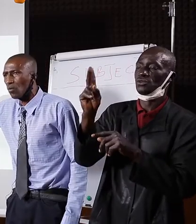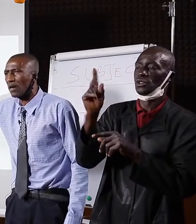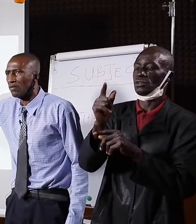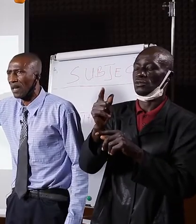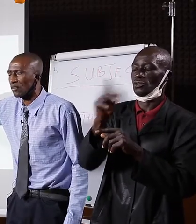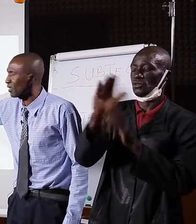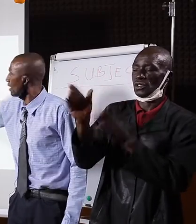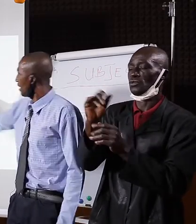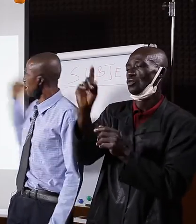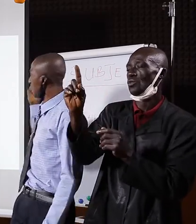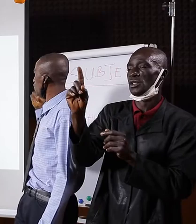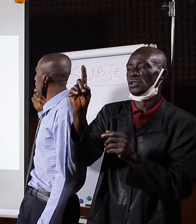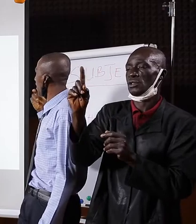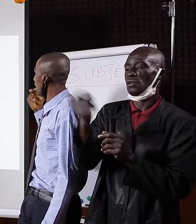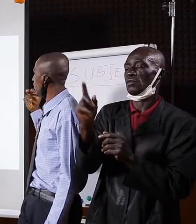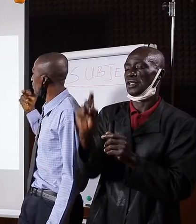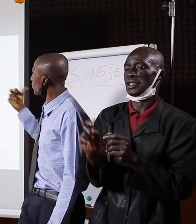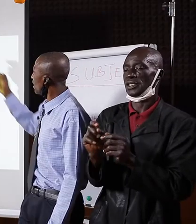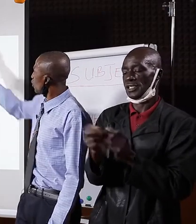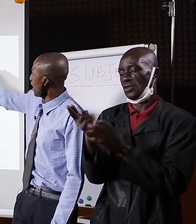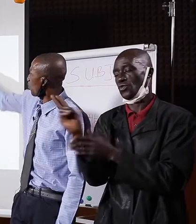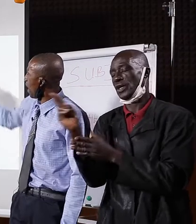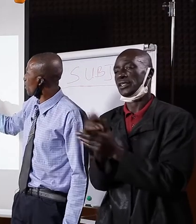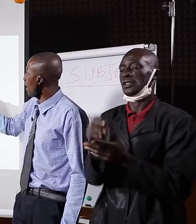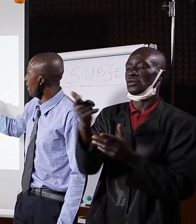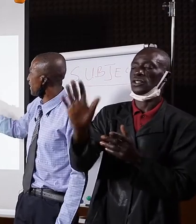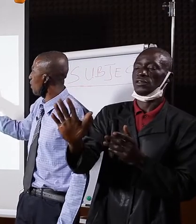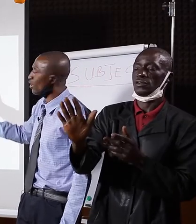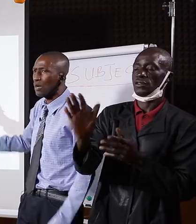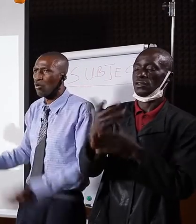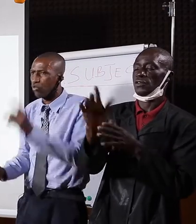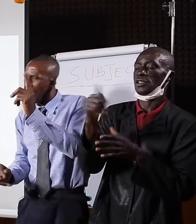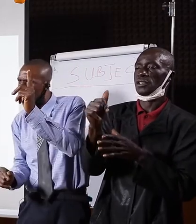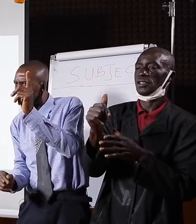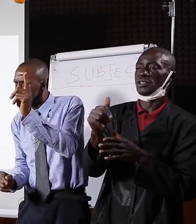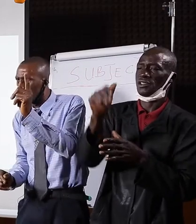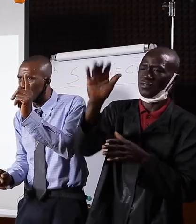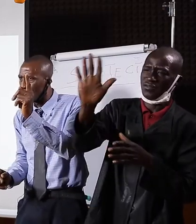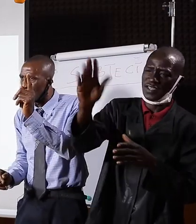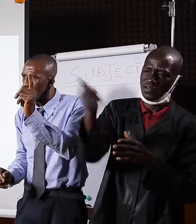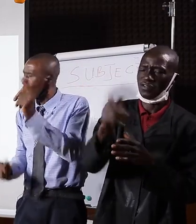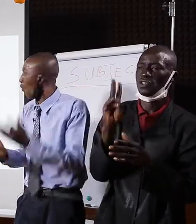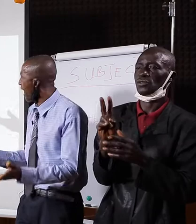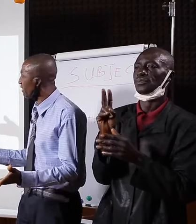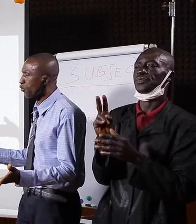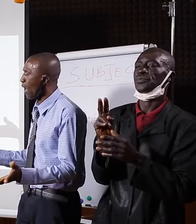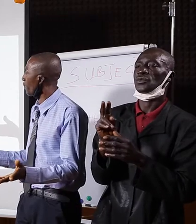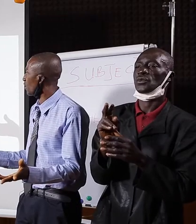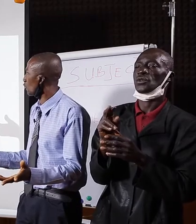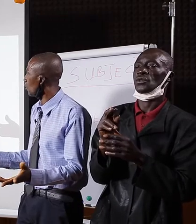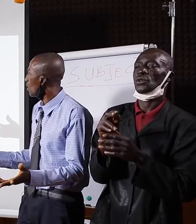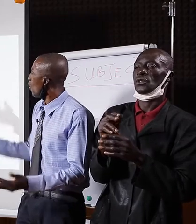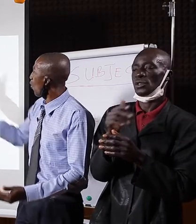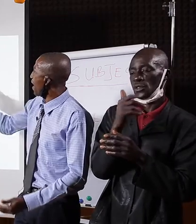you'll be left with 1 over x. Let's come to the right now. 25 divided by 10 will give you 5 over 2. Why is it 5